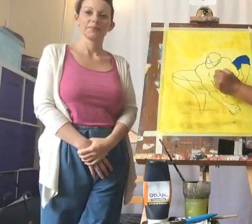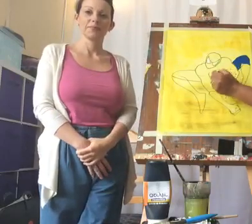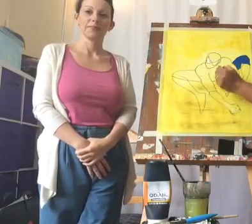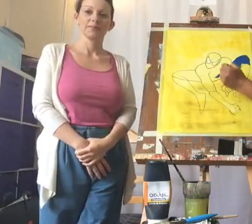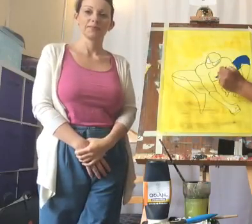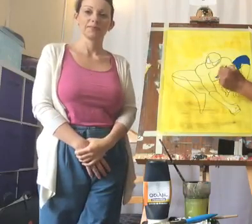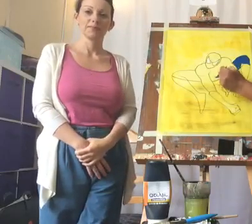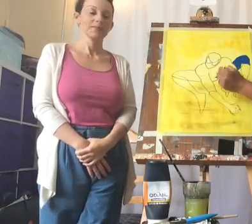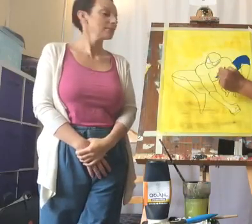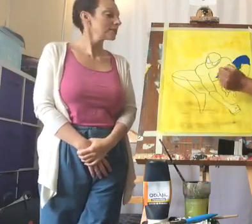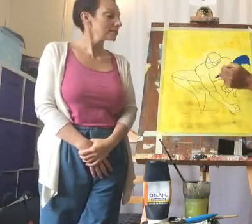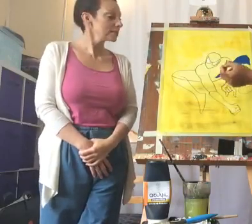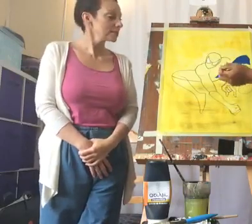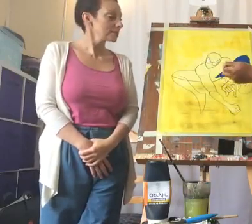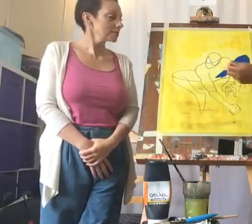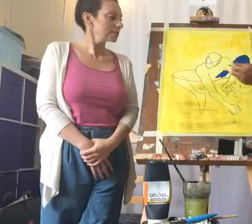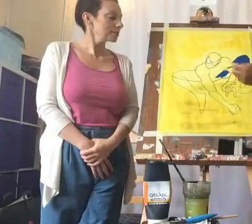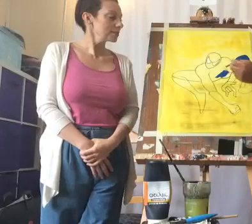Right, so